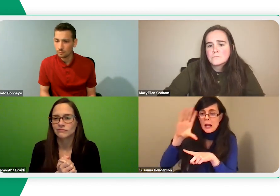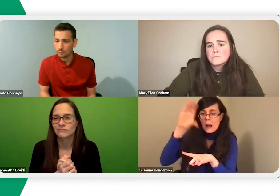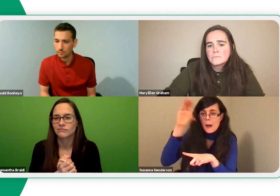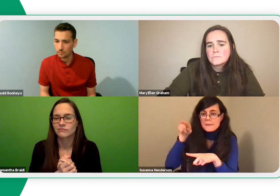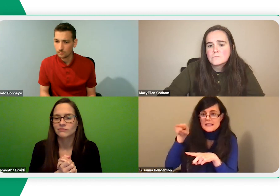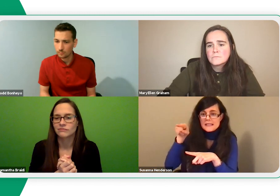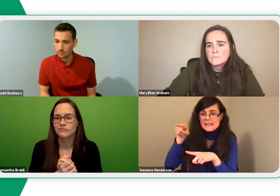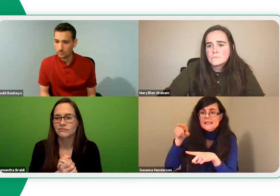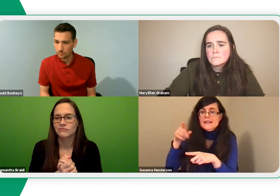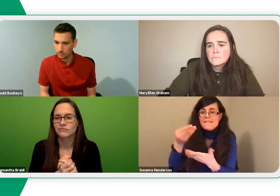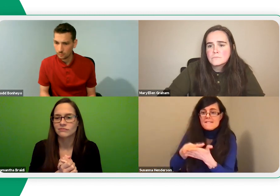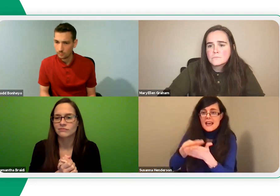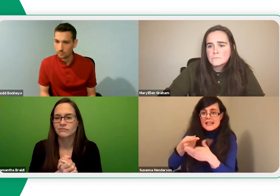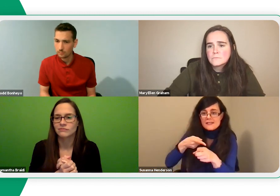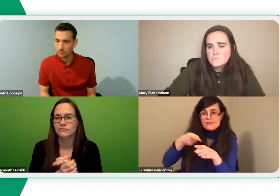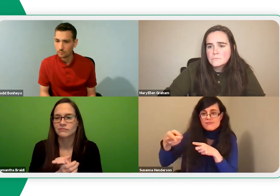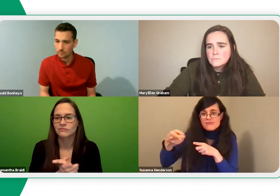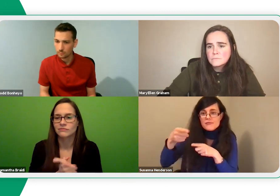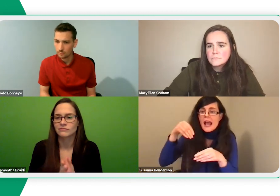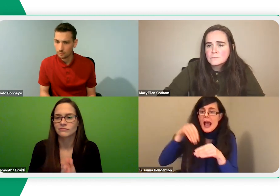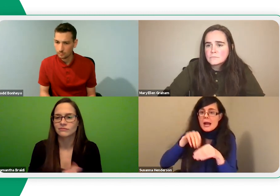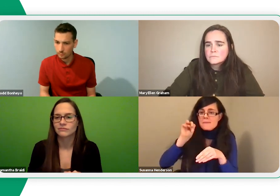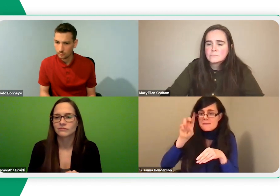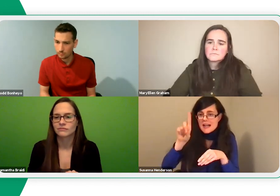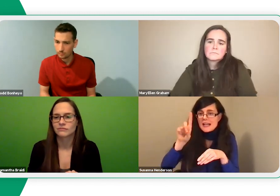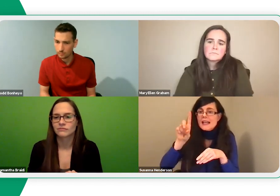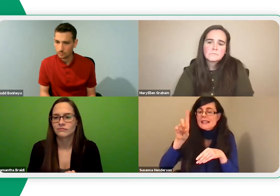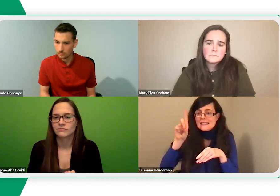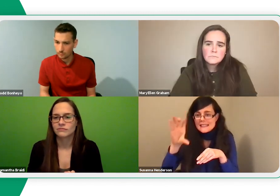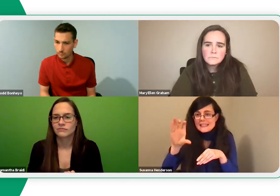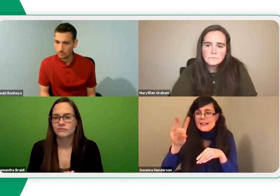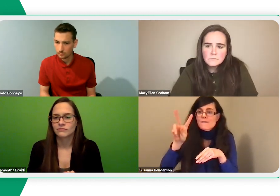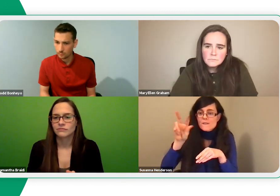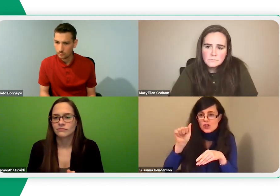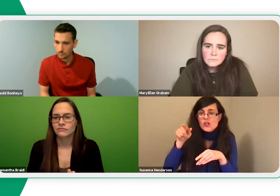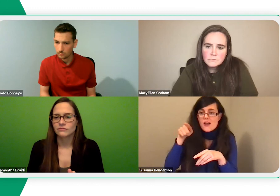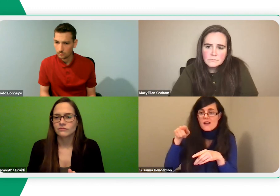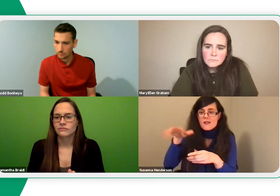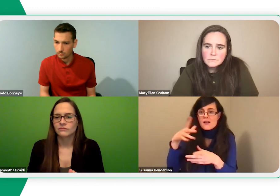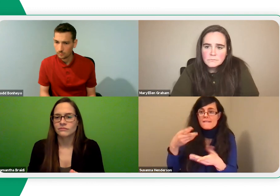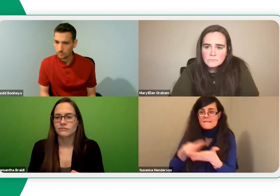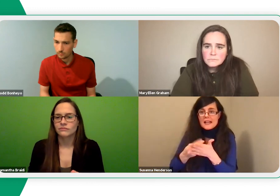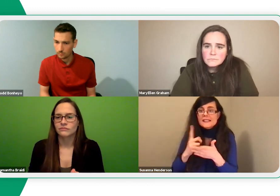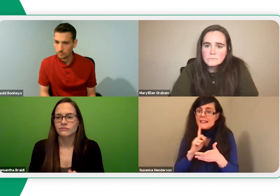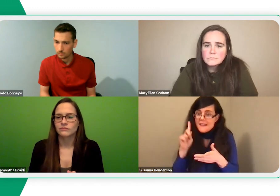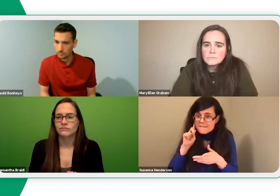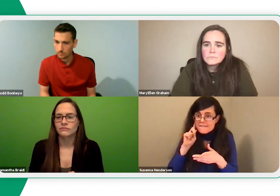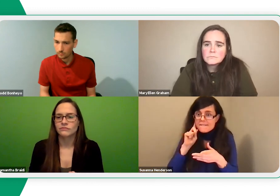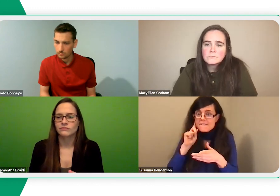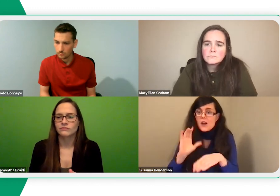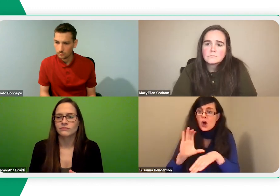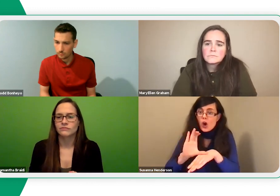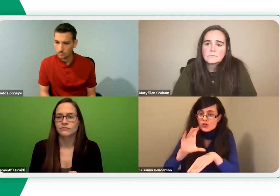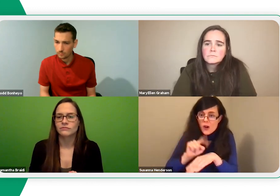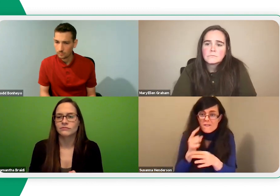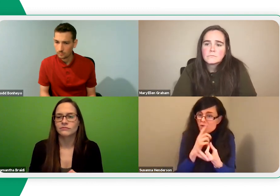anyone. So I just wanted, this is Susanna, Kramer Financing in Maryland, DC,